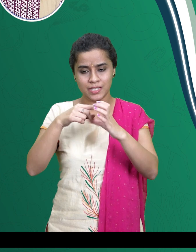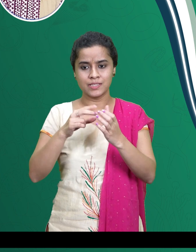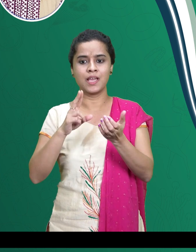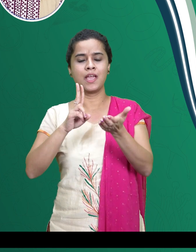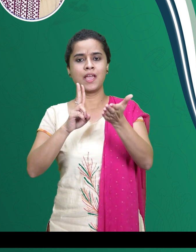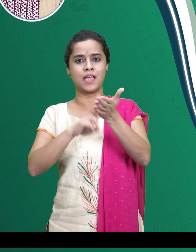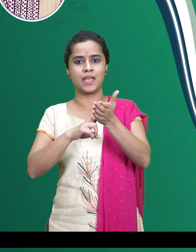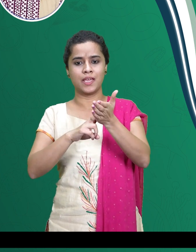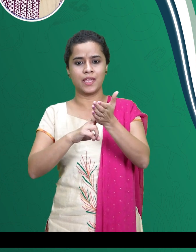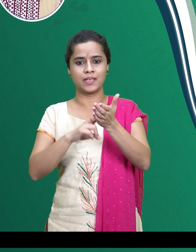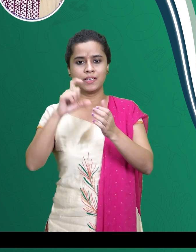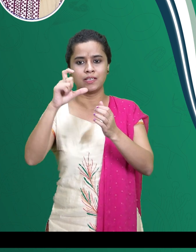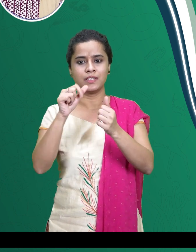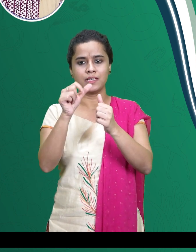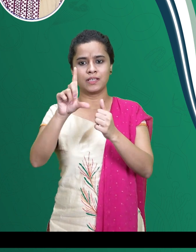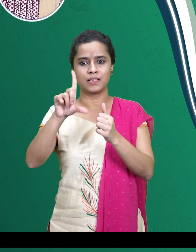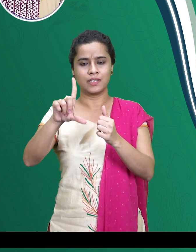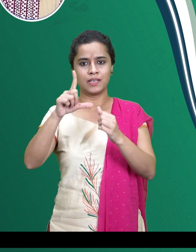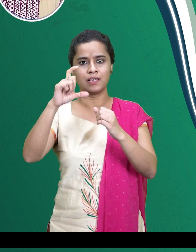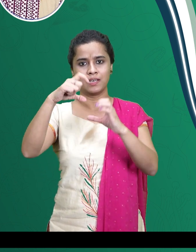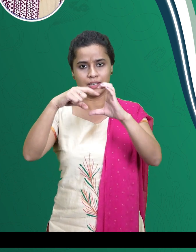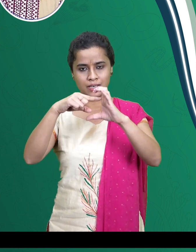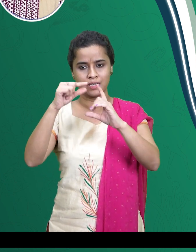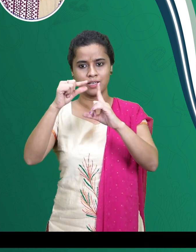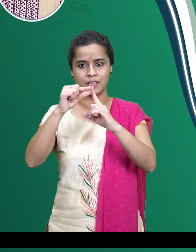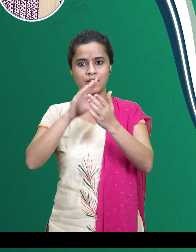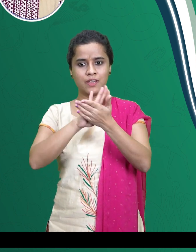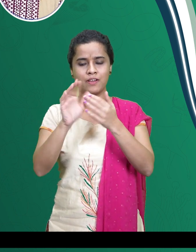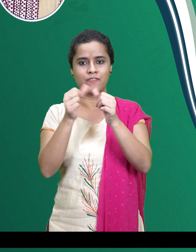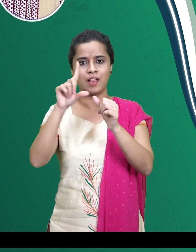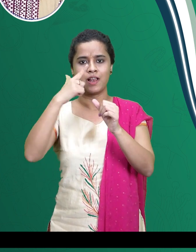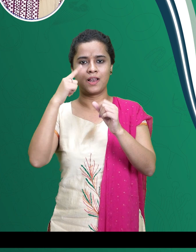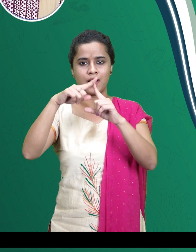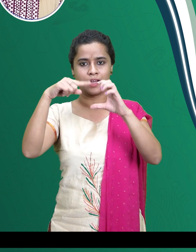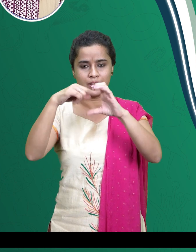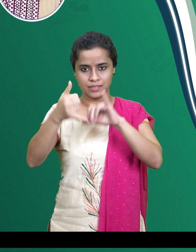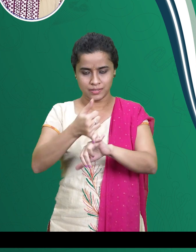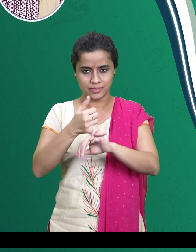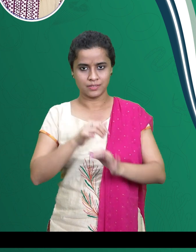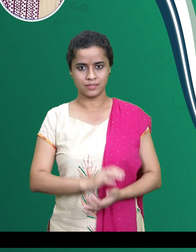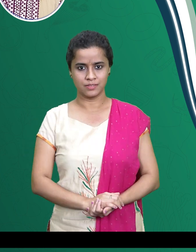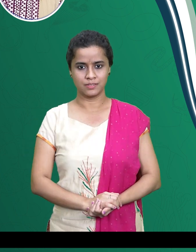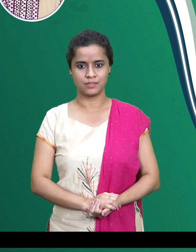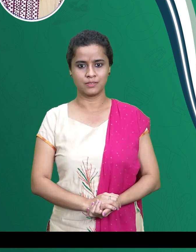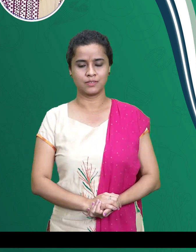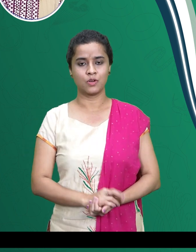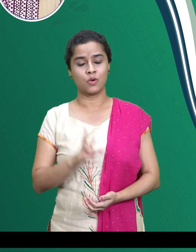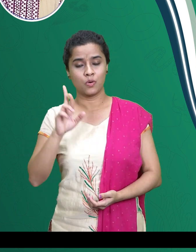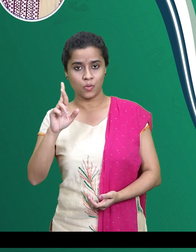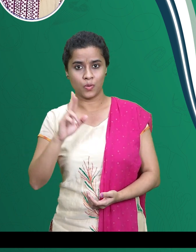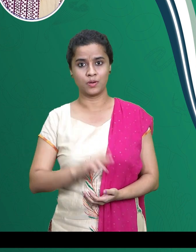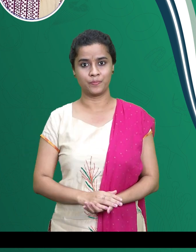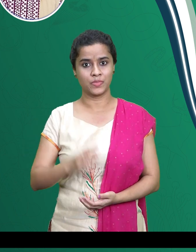or